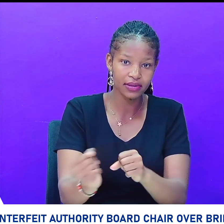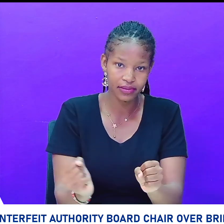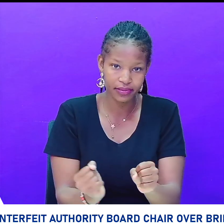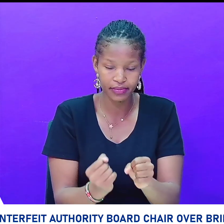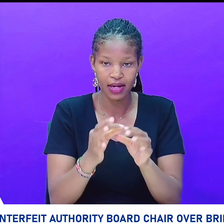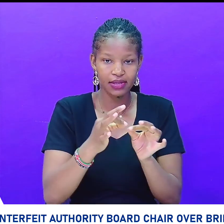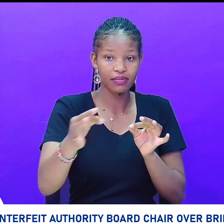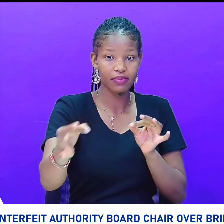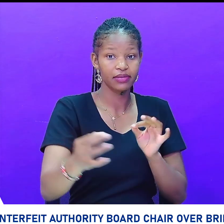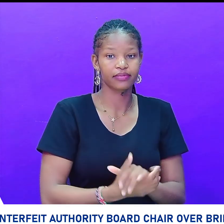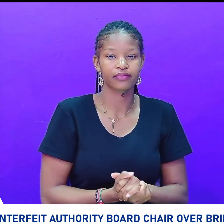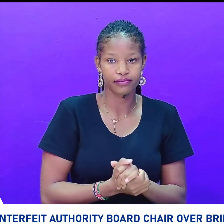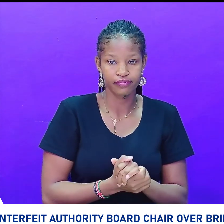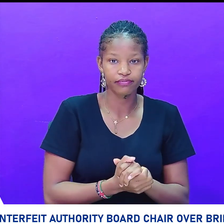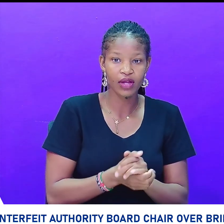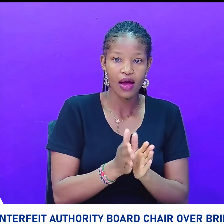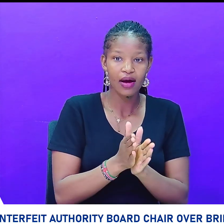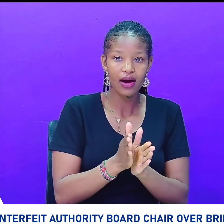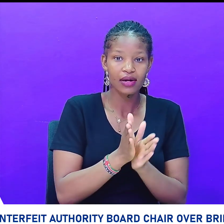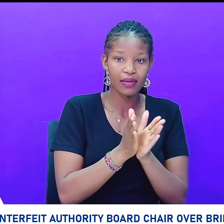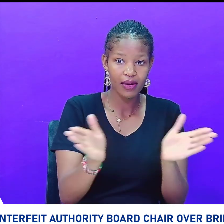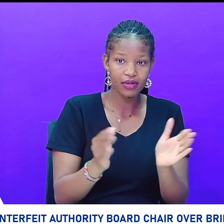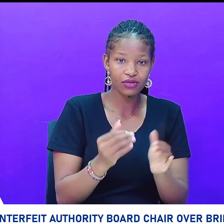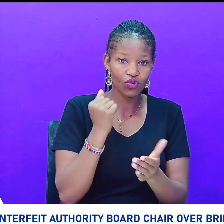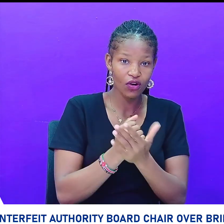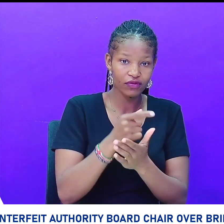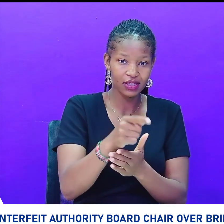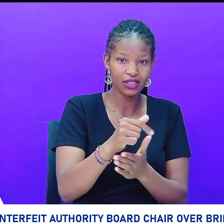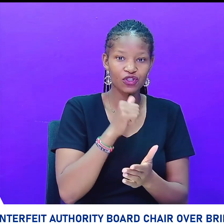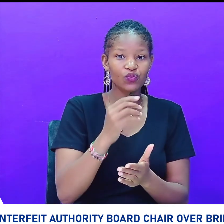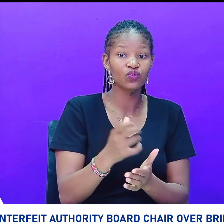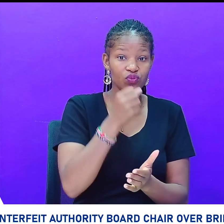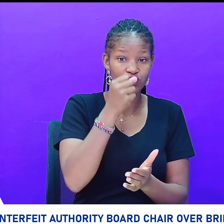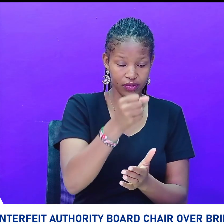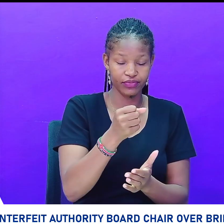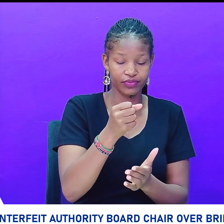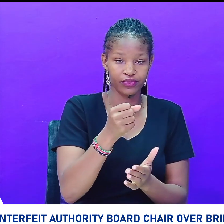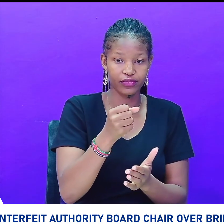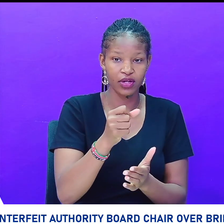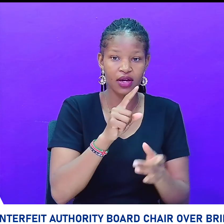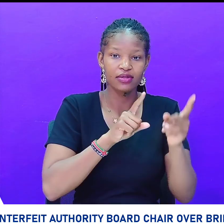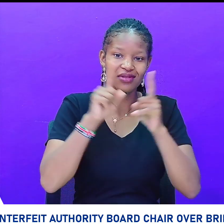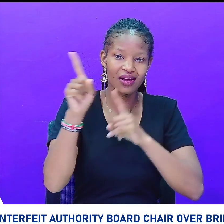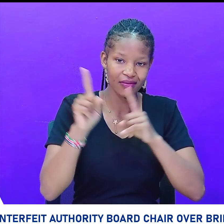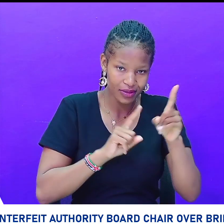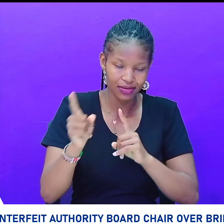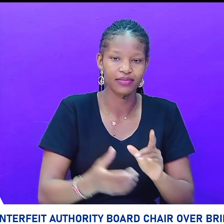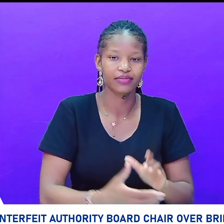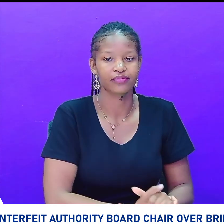The EACC has indicated that updates will be provided as the investigation unfolds, while stakeholders call